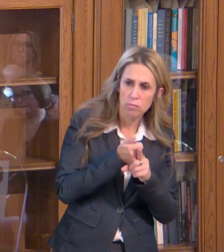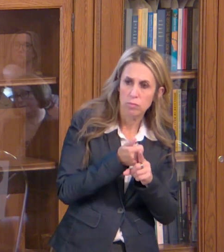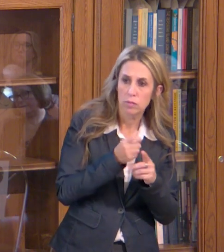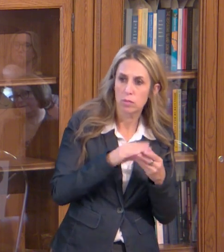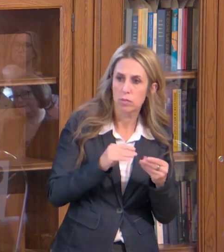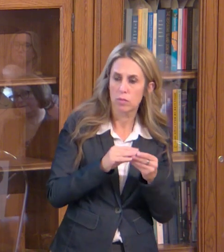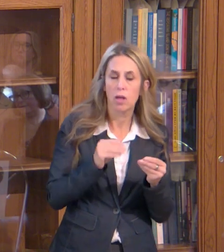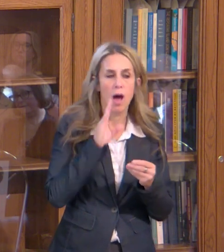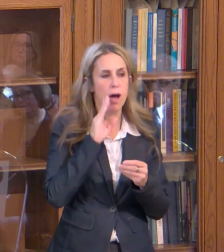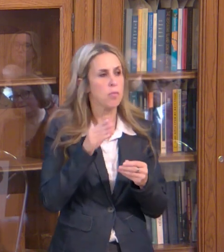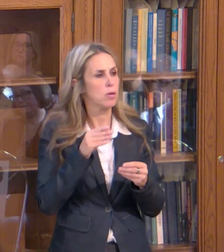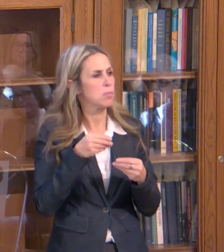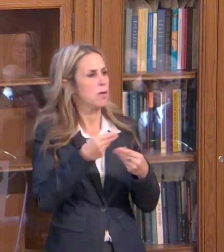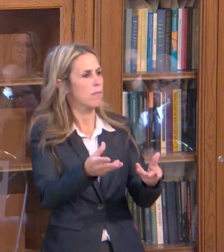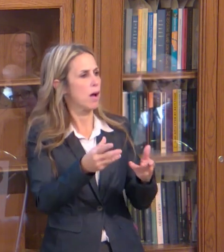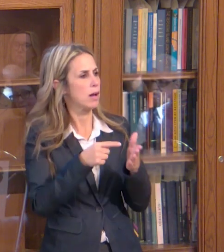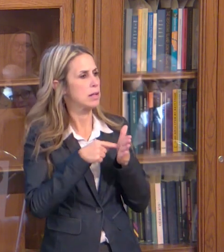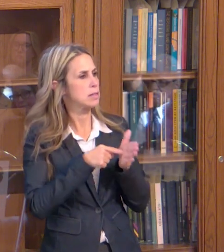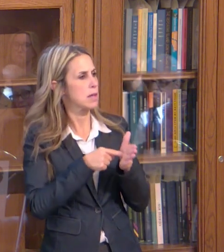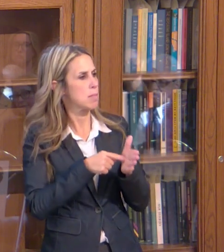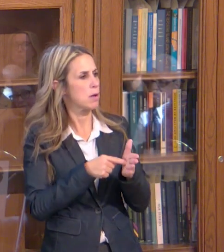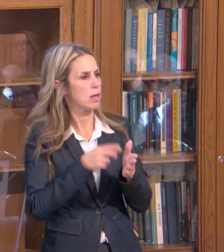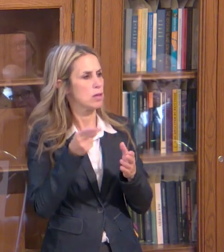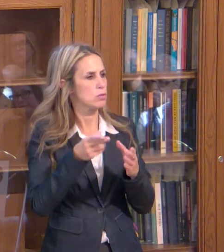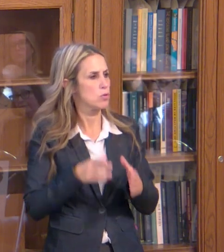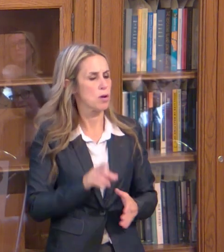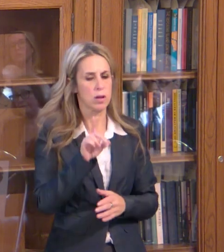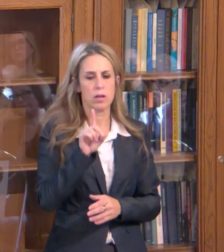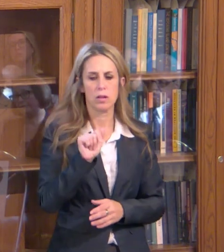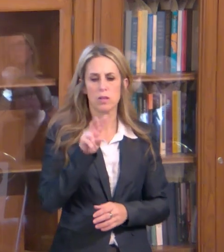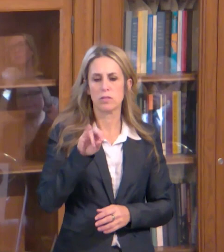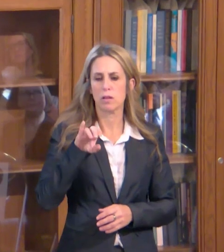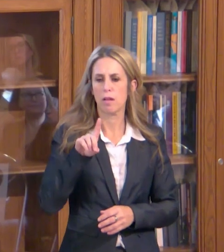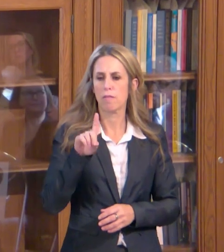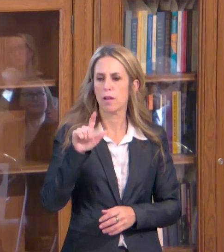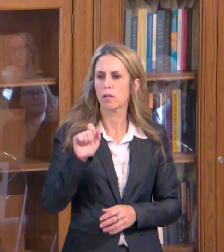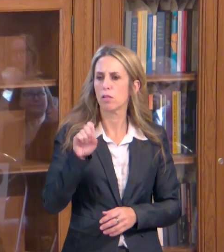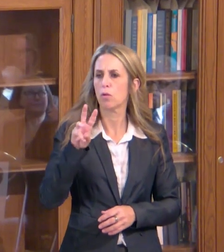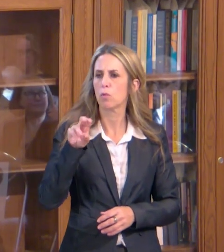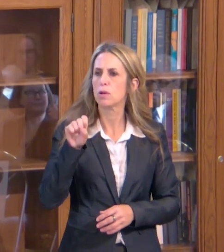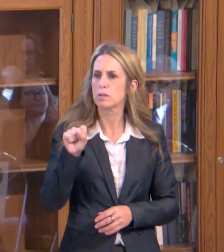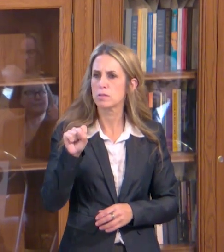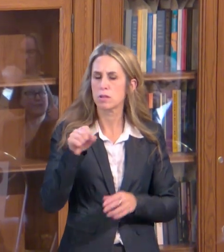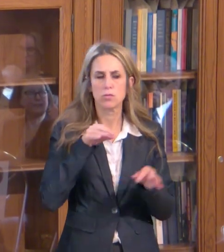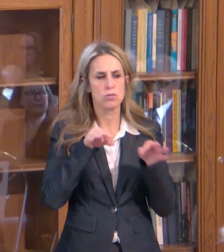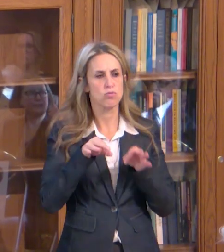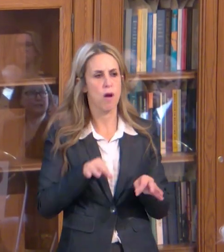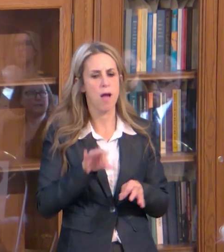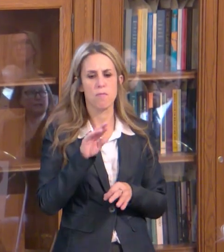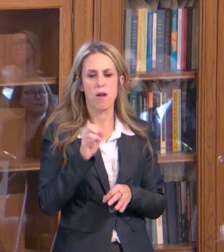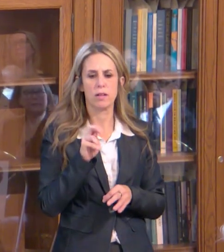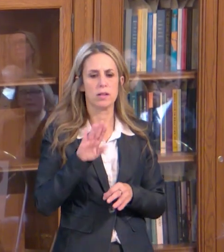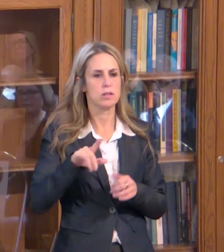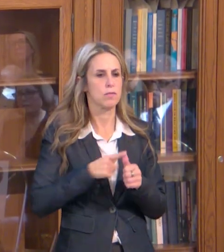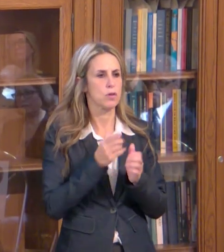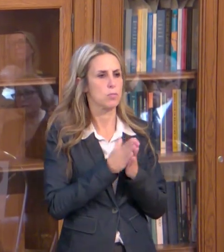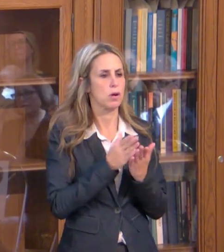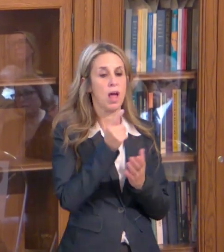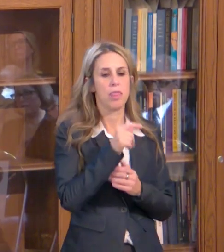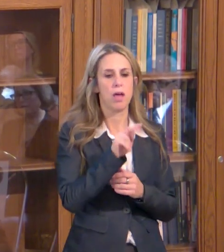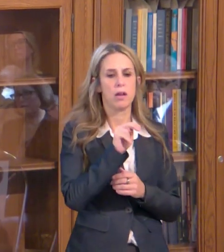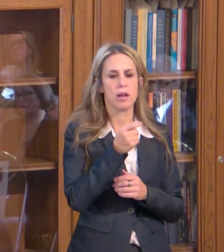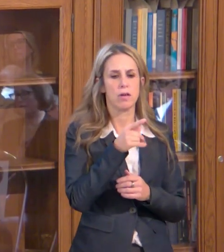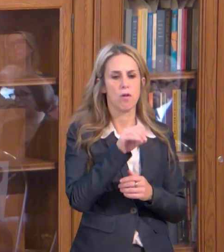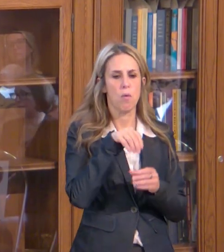so let me give you an example the historian David lovering Lewis described Franklin's first book and that was the Negro in North